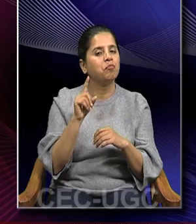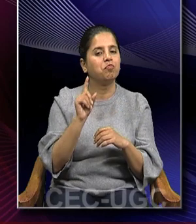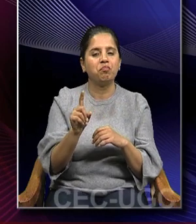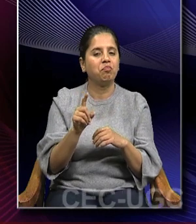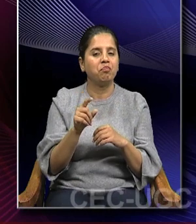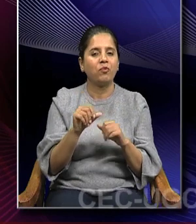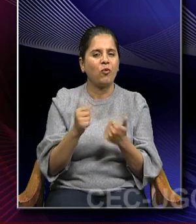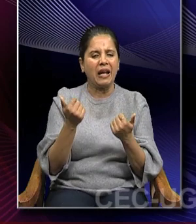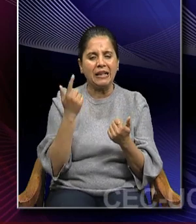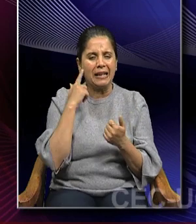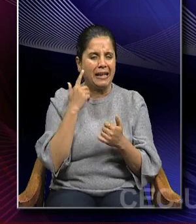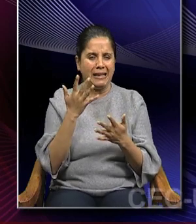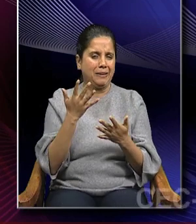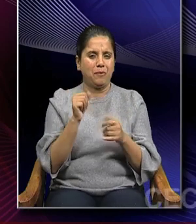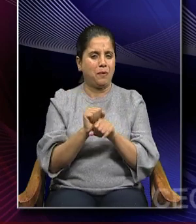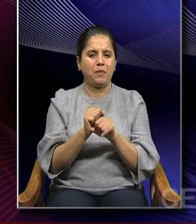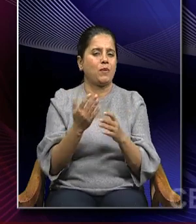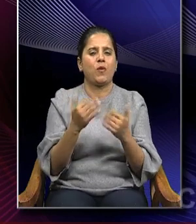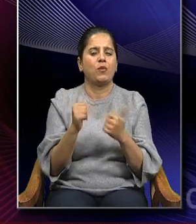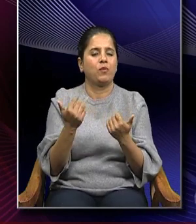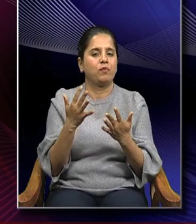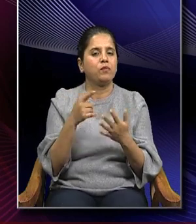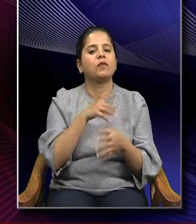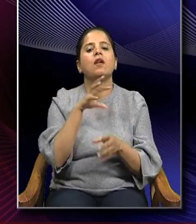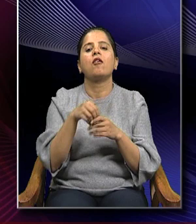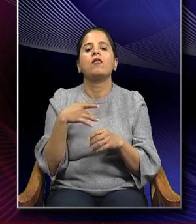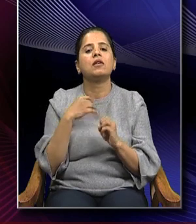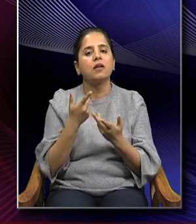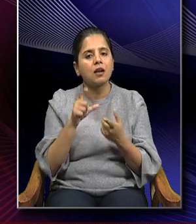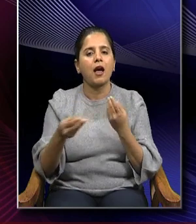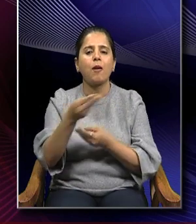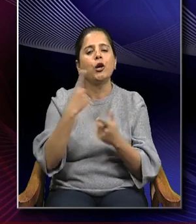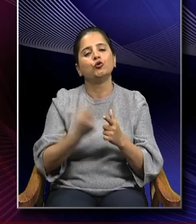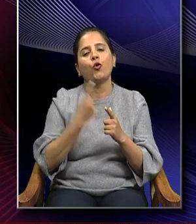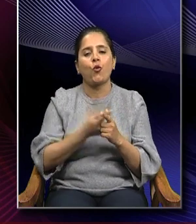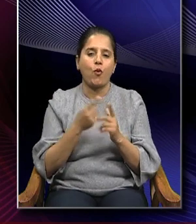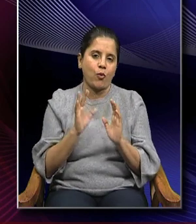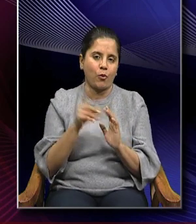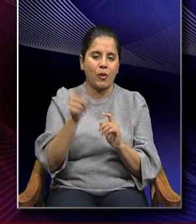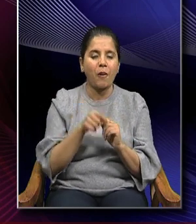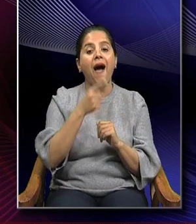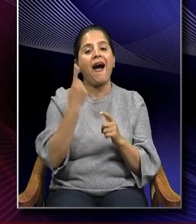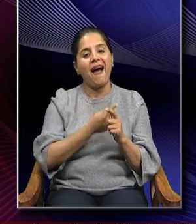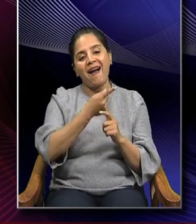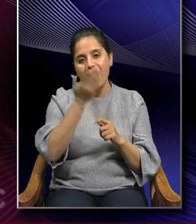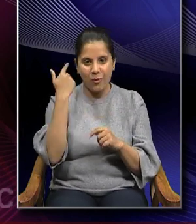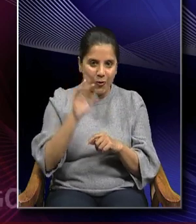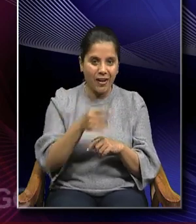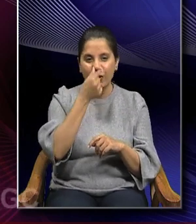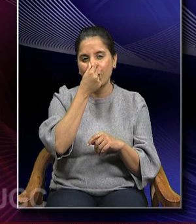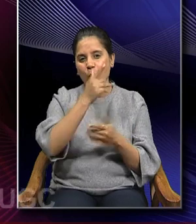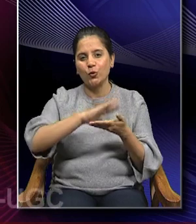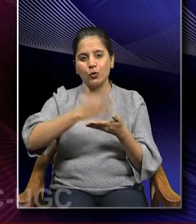survive. So it will actually become a part of a commercial joke only, that people will talk about a no